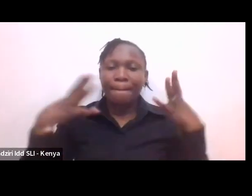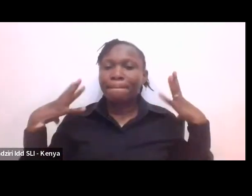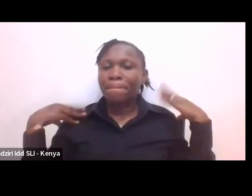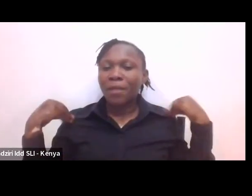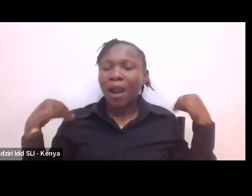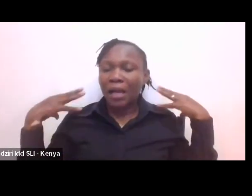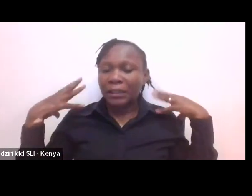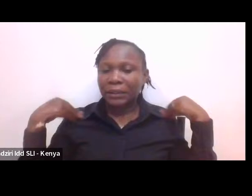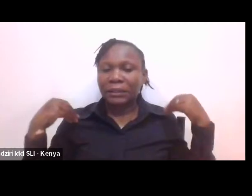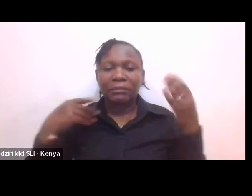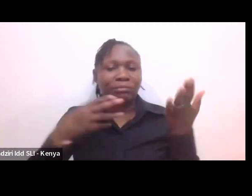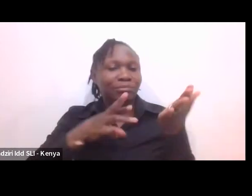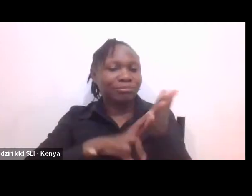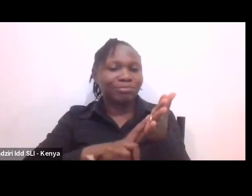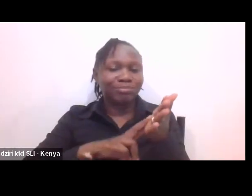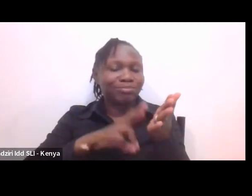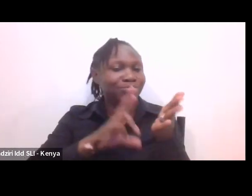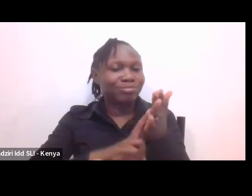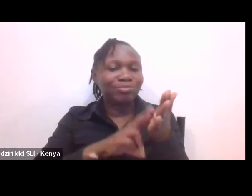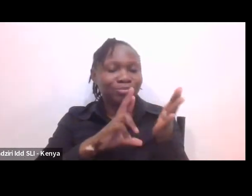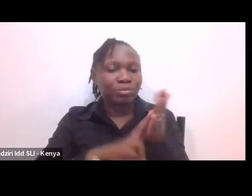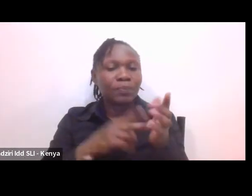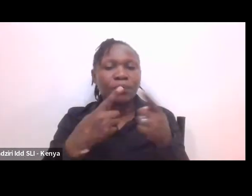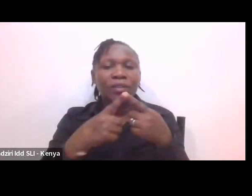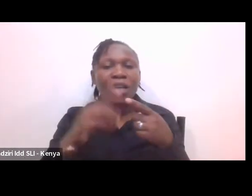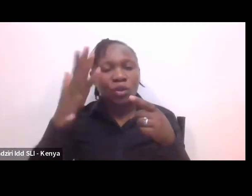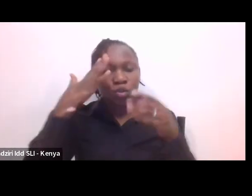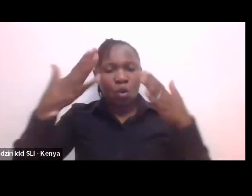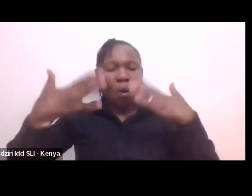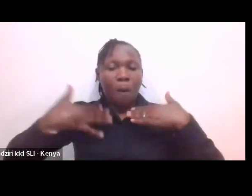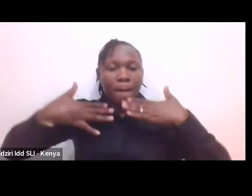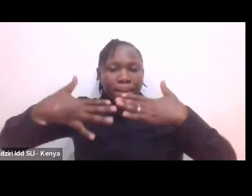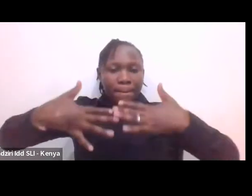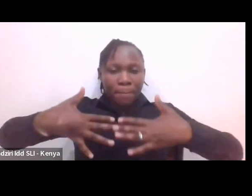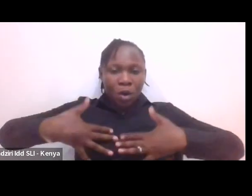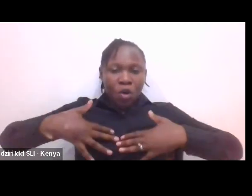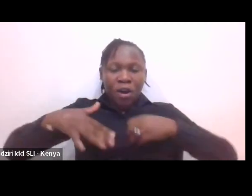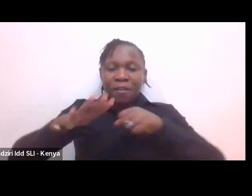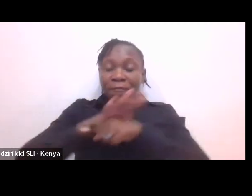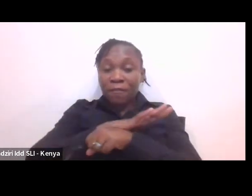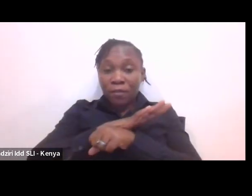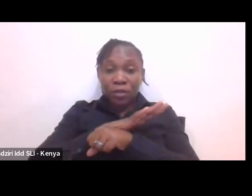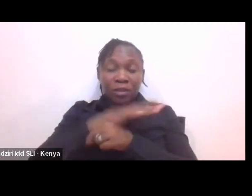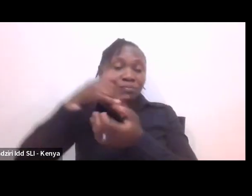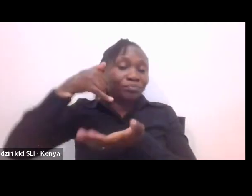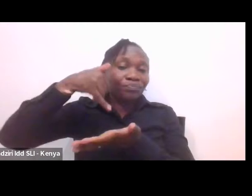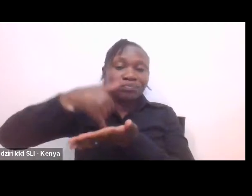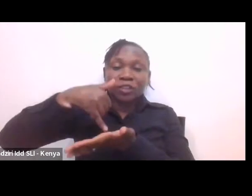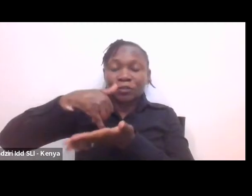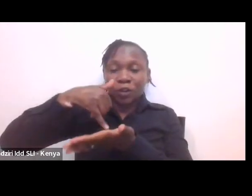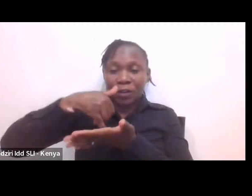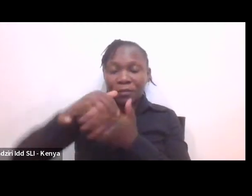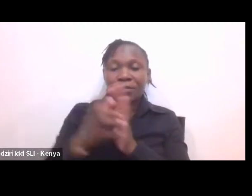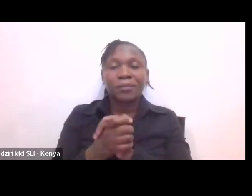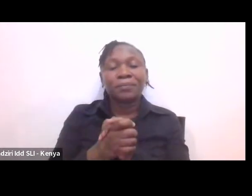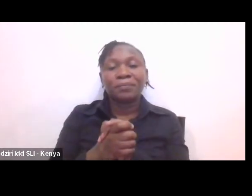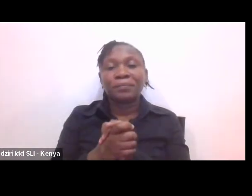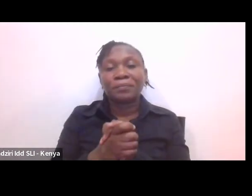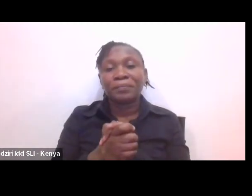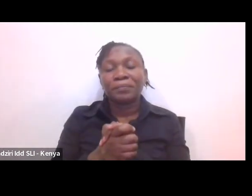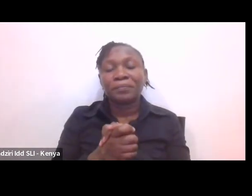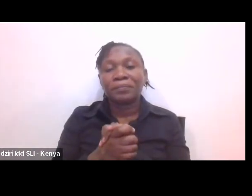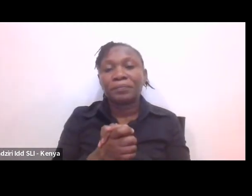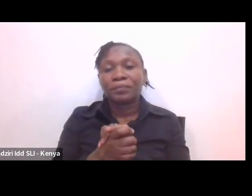so on, practice of the integration of the whole body, specific practice of ensemble pieces. And